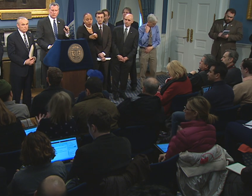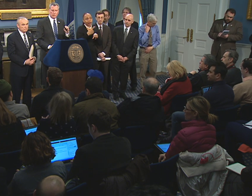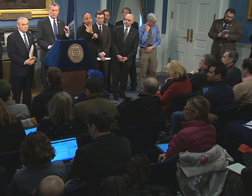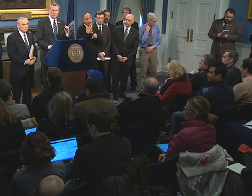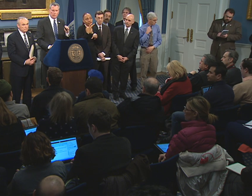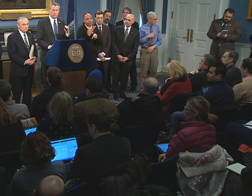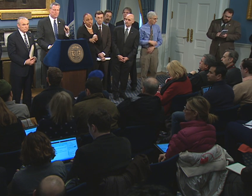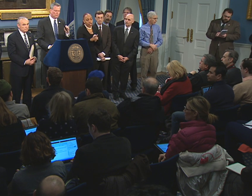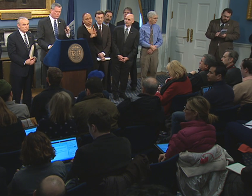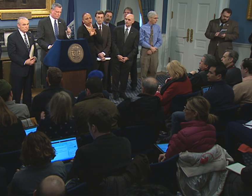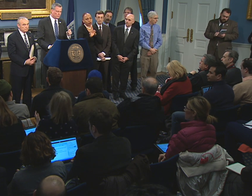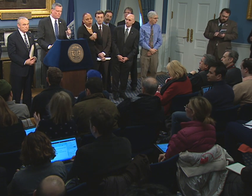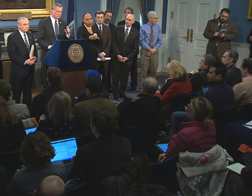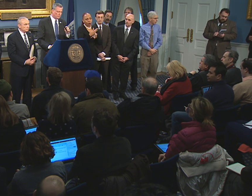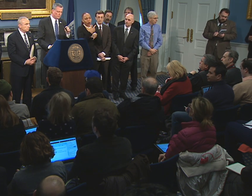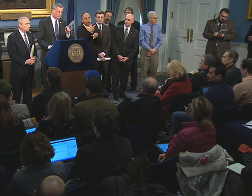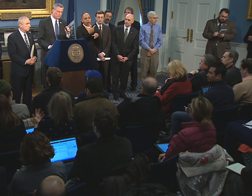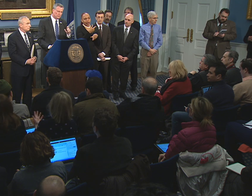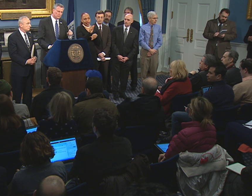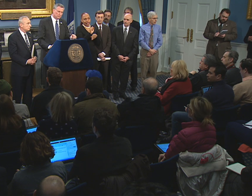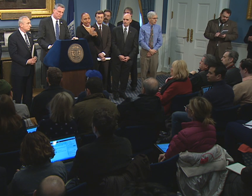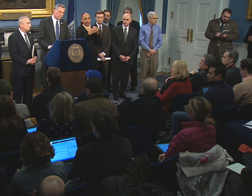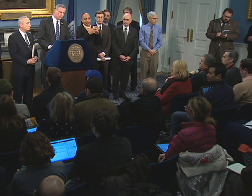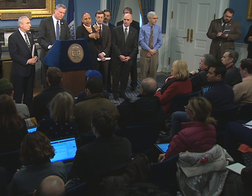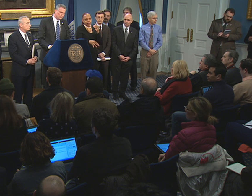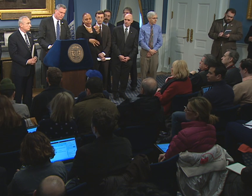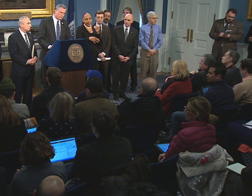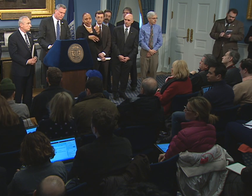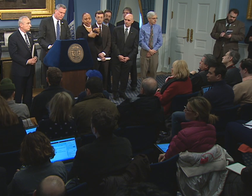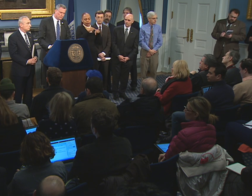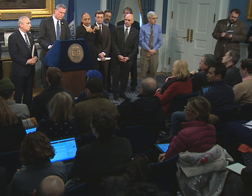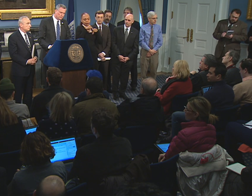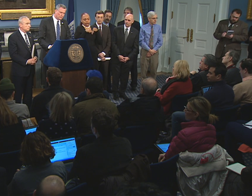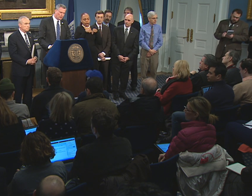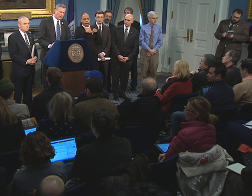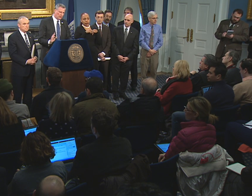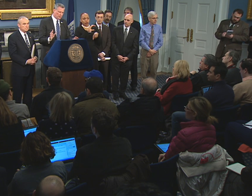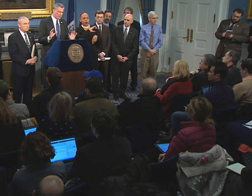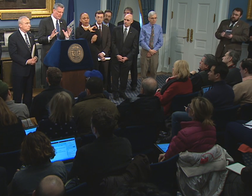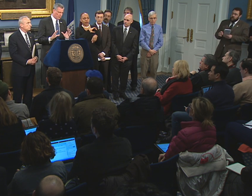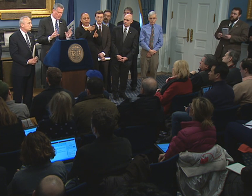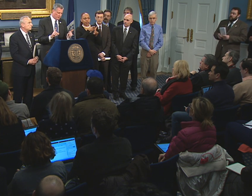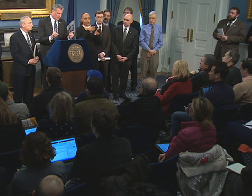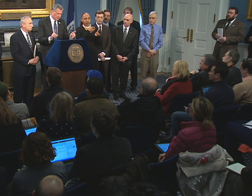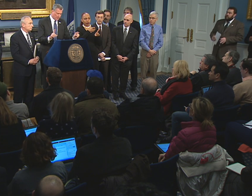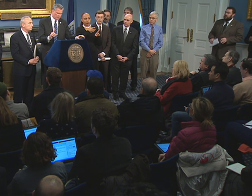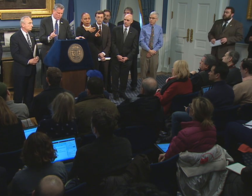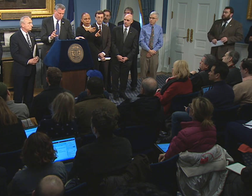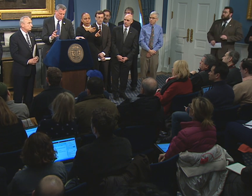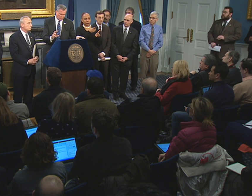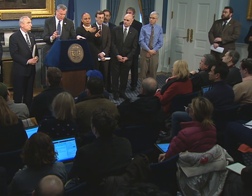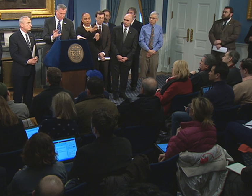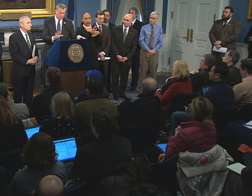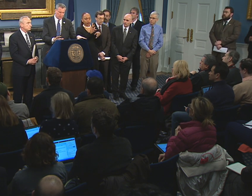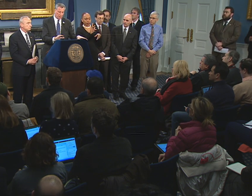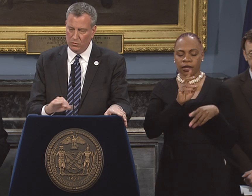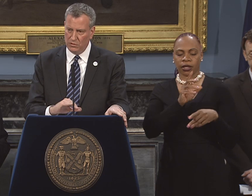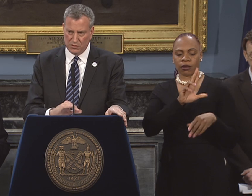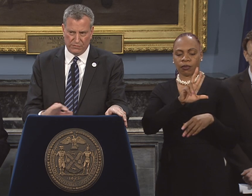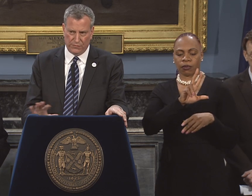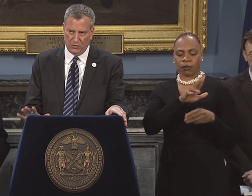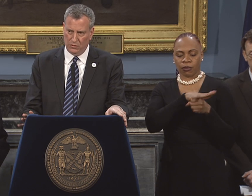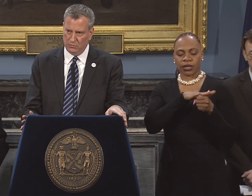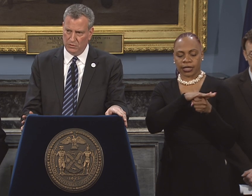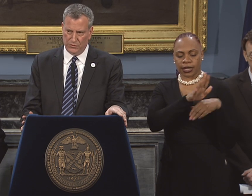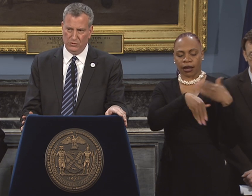they recall gas going back further than that, and the police from the 25th precinct coming in and back. Okay, let me separate the pieces because I think it's important for a fact. First of all,